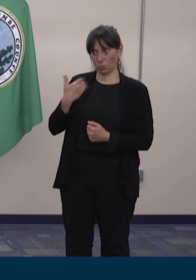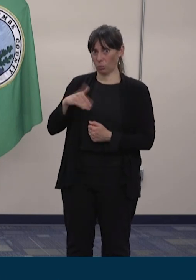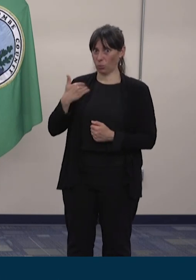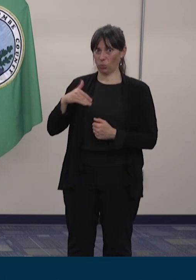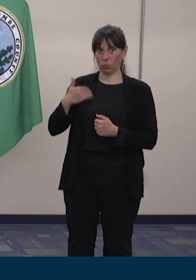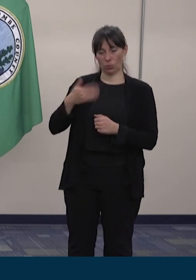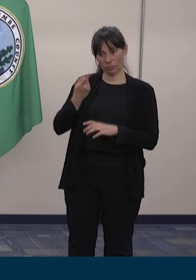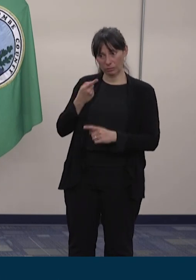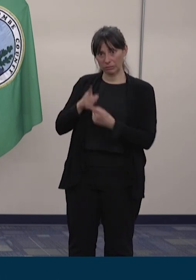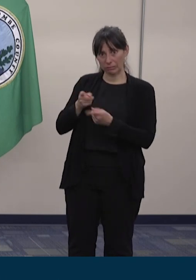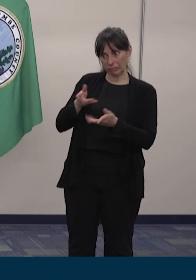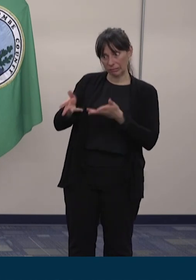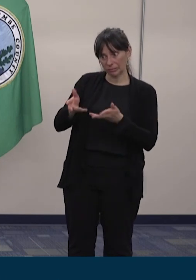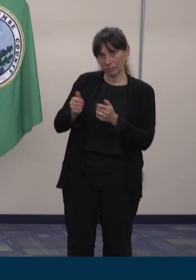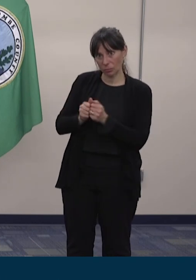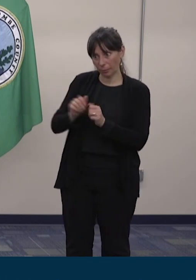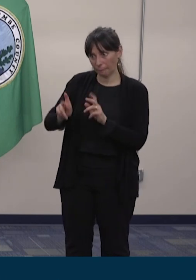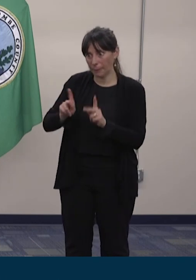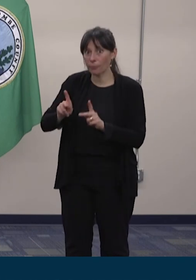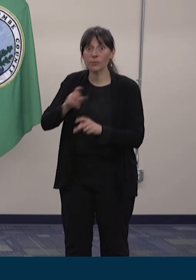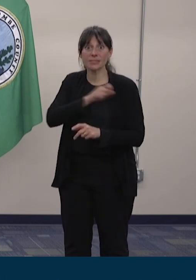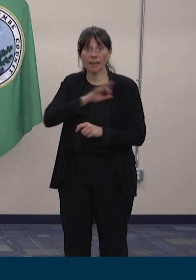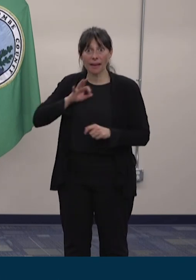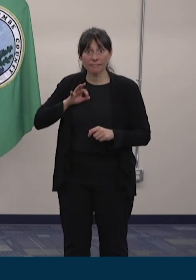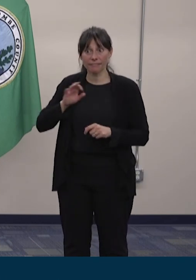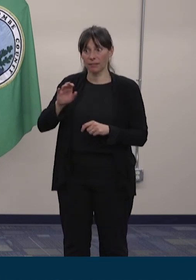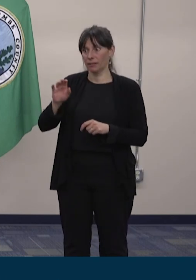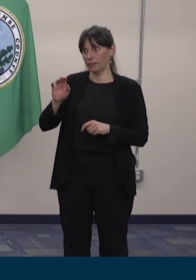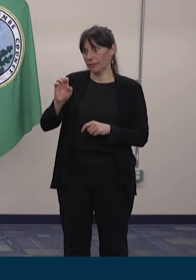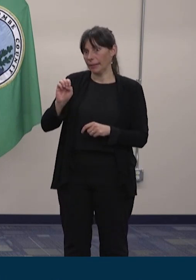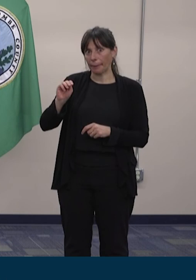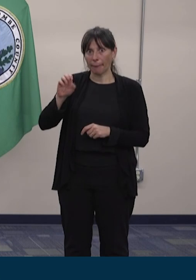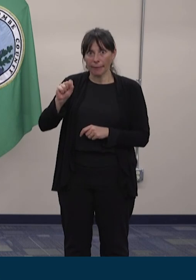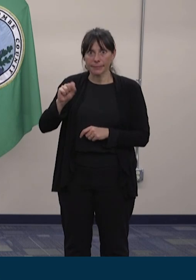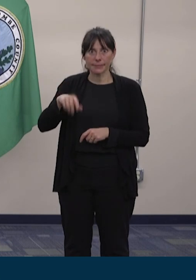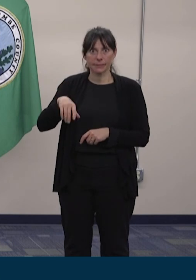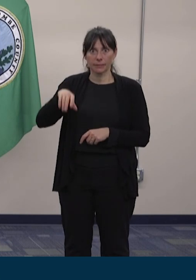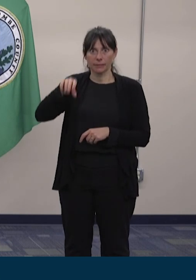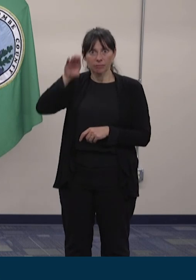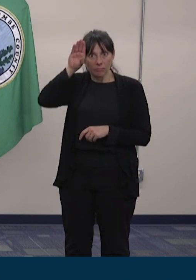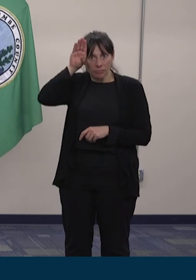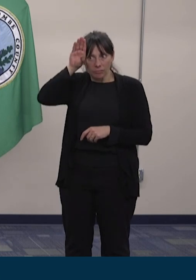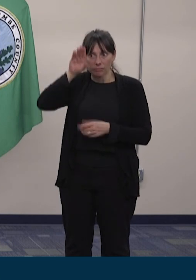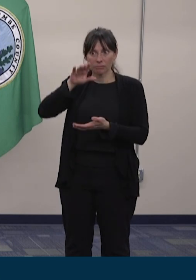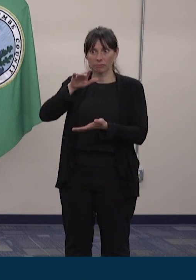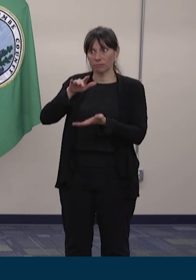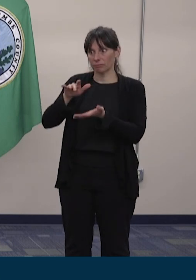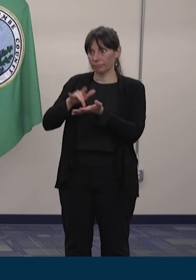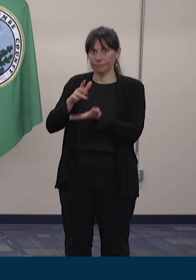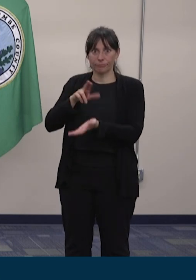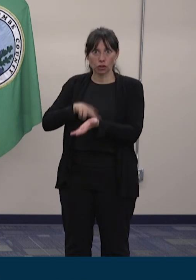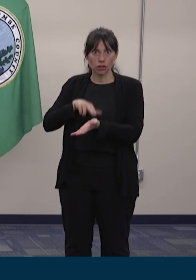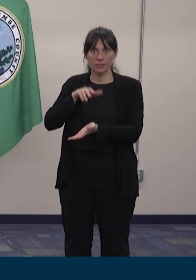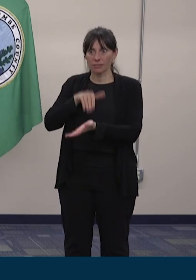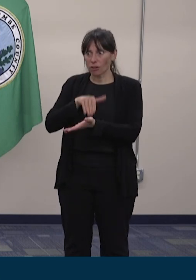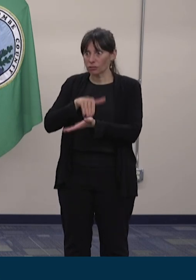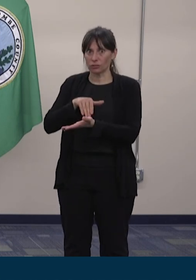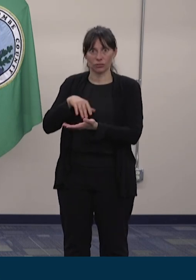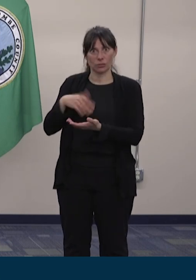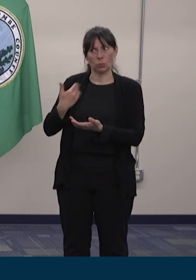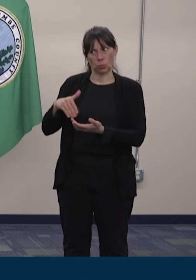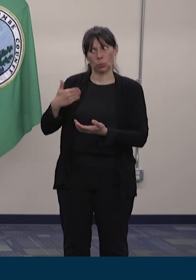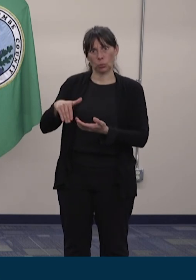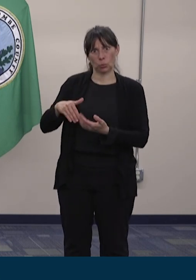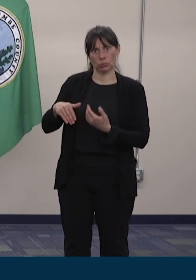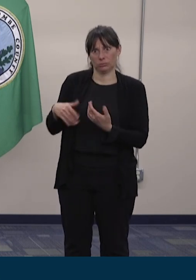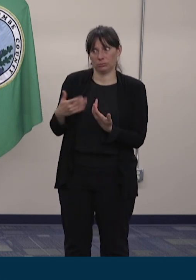specifically to the emergency medical staff who face great personal risk as they approach